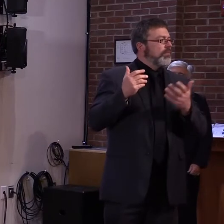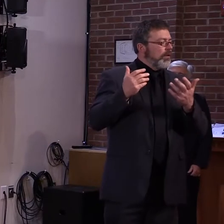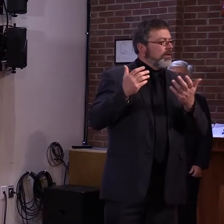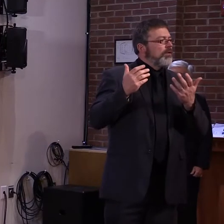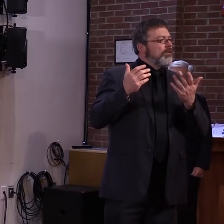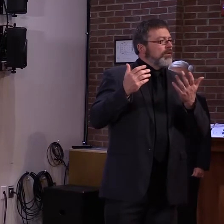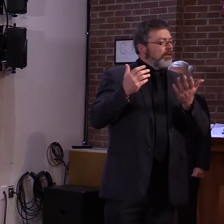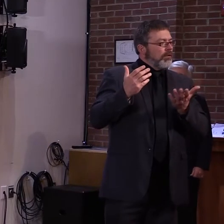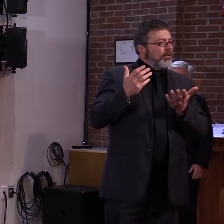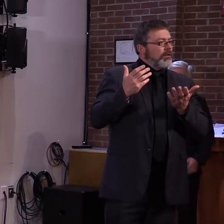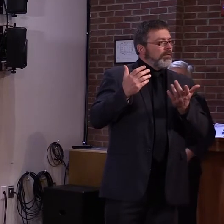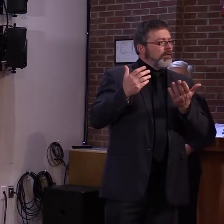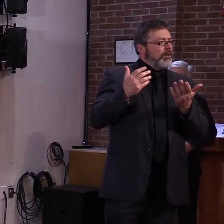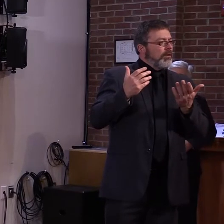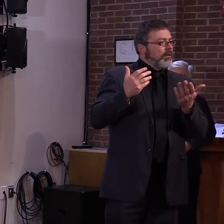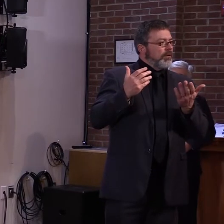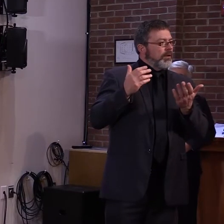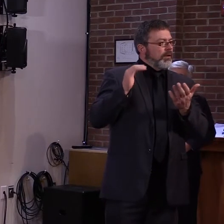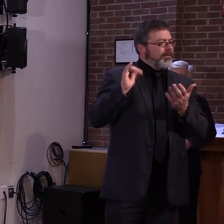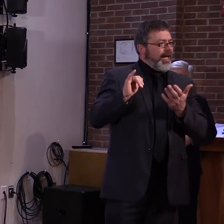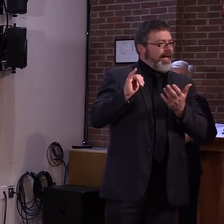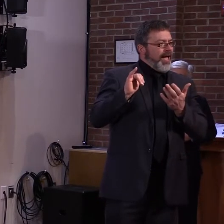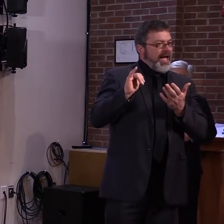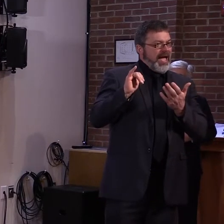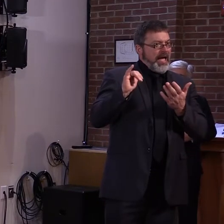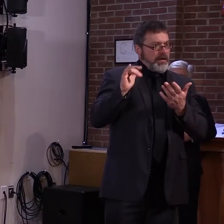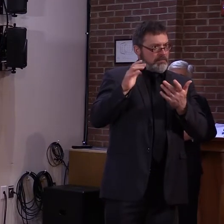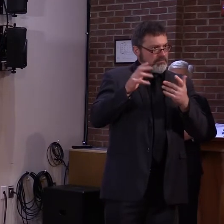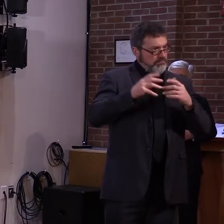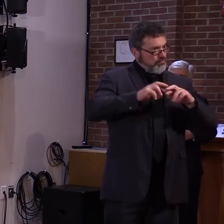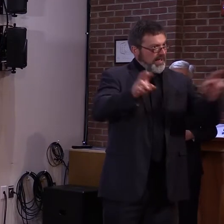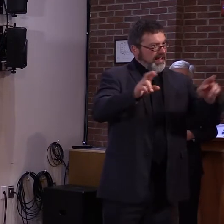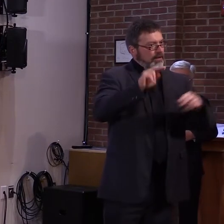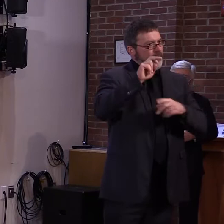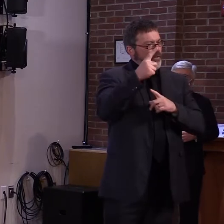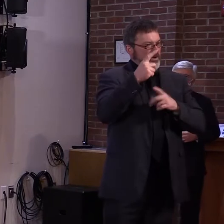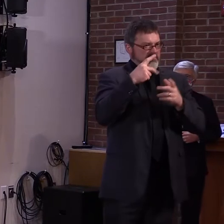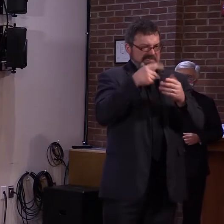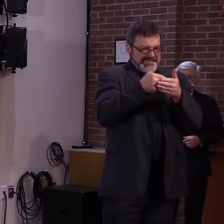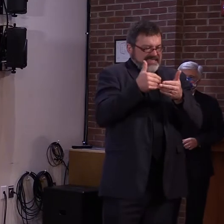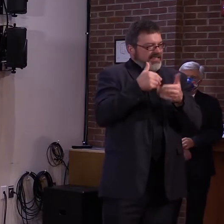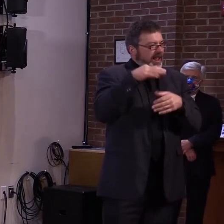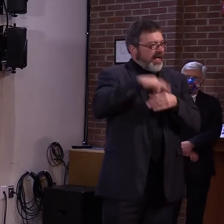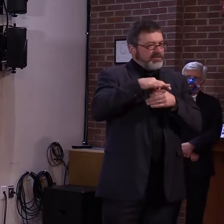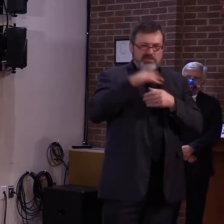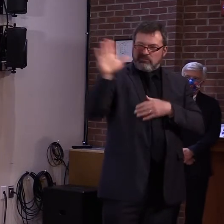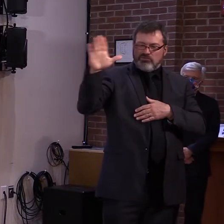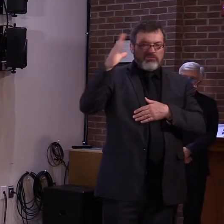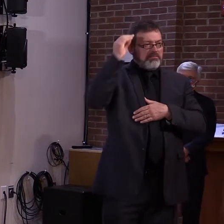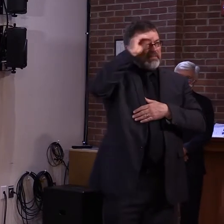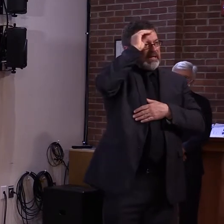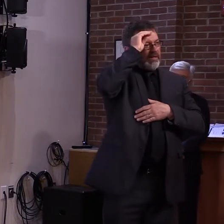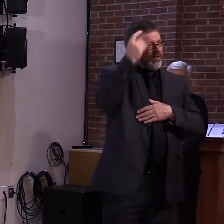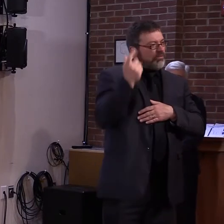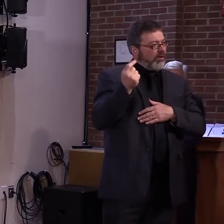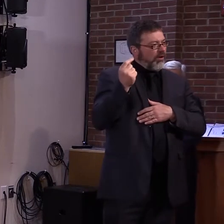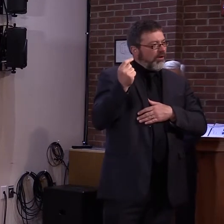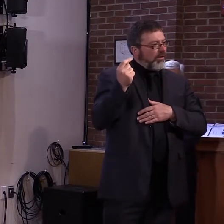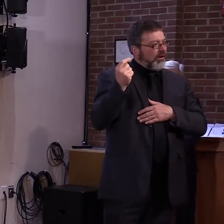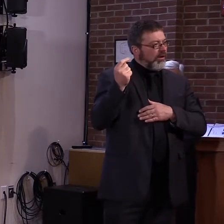before the election? Yeah, well, again, we want to be prepared. We've had this working